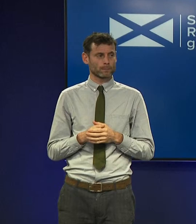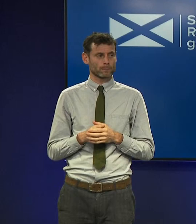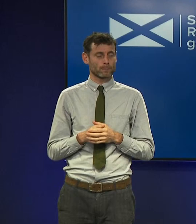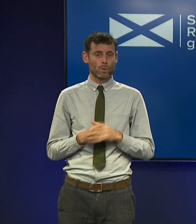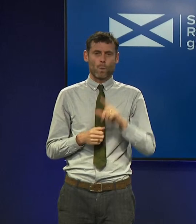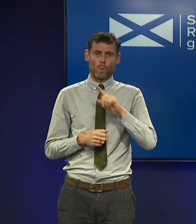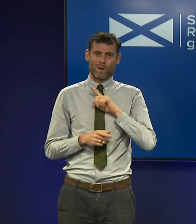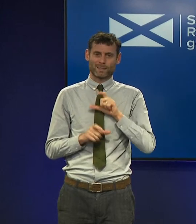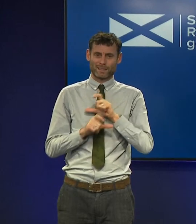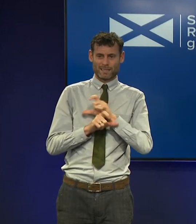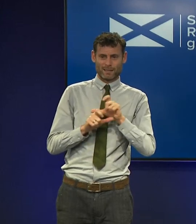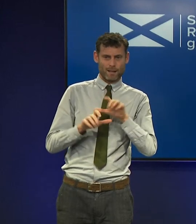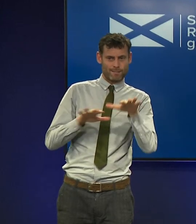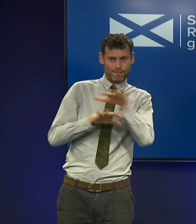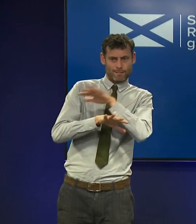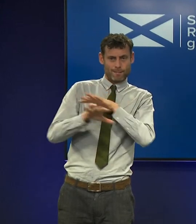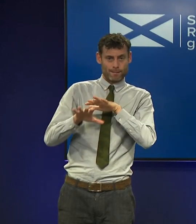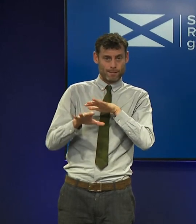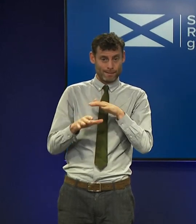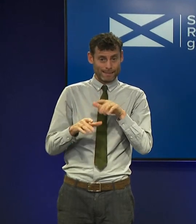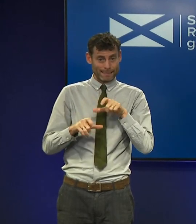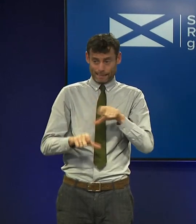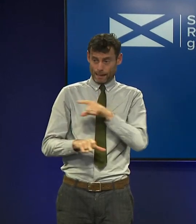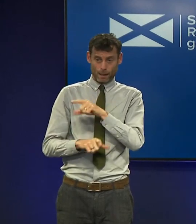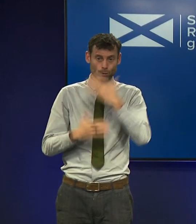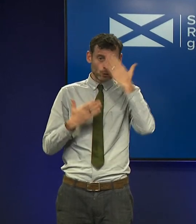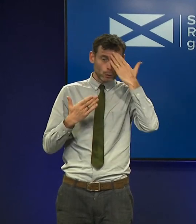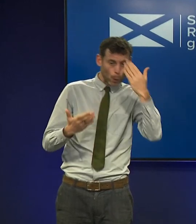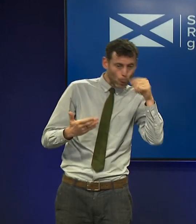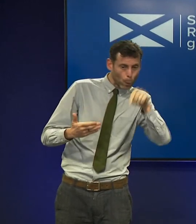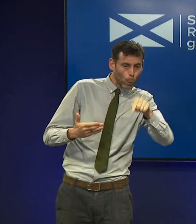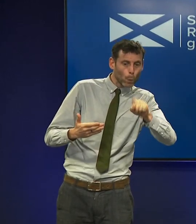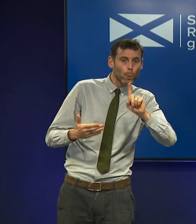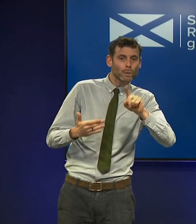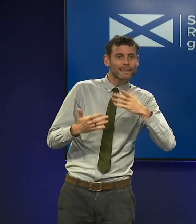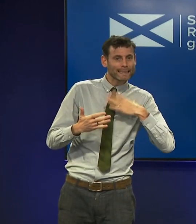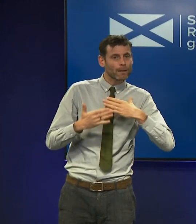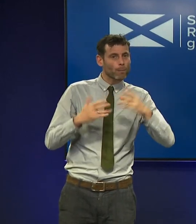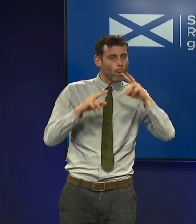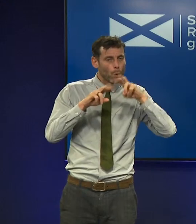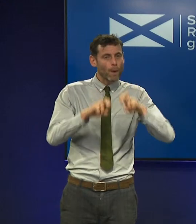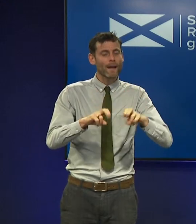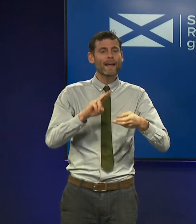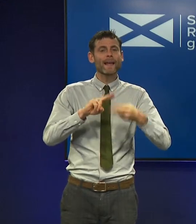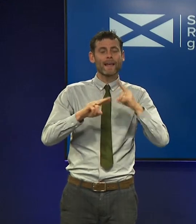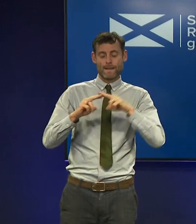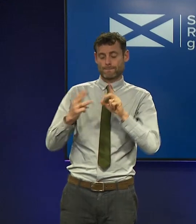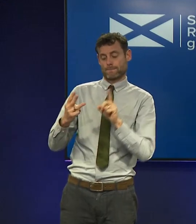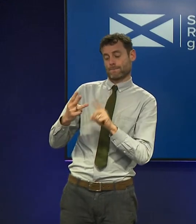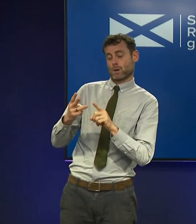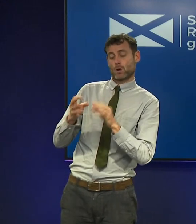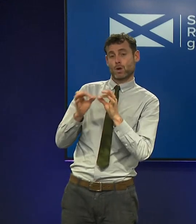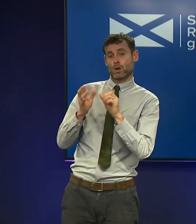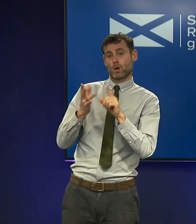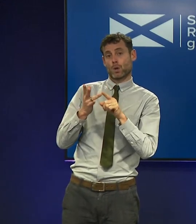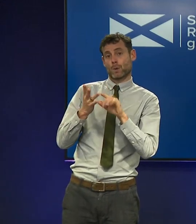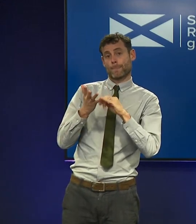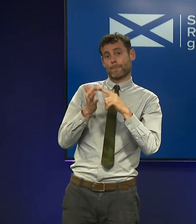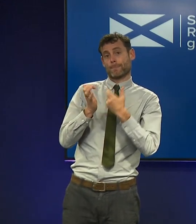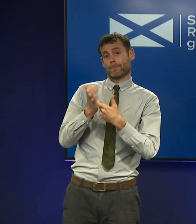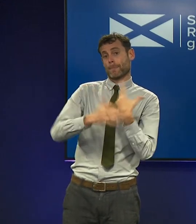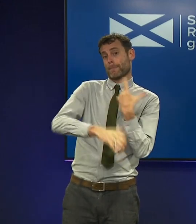things are still fairly uncertain? And just on the boosters as well, if there is advice to